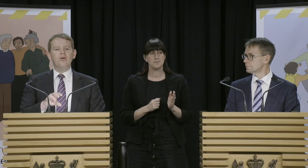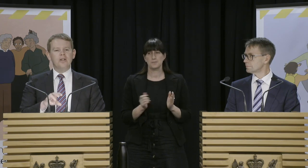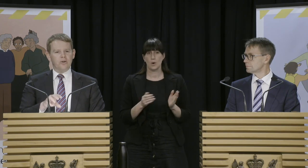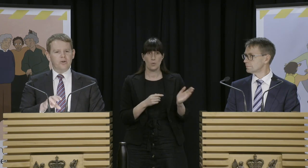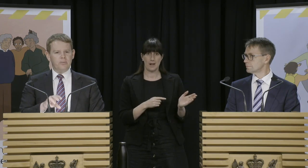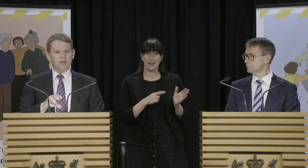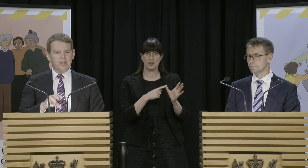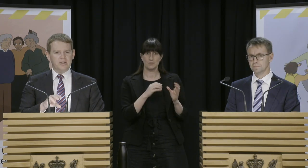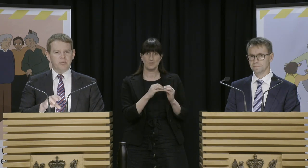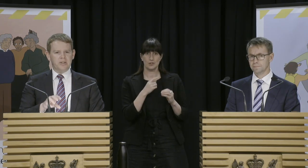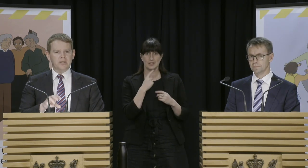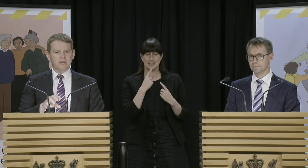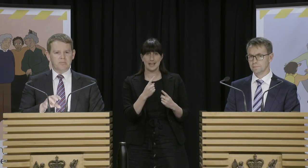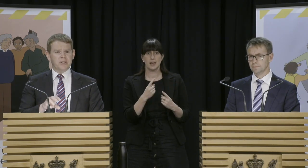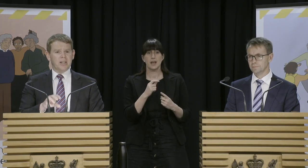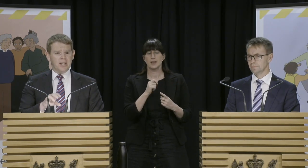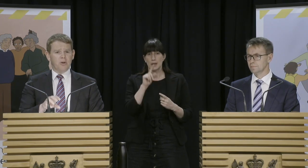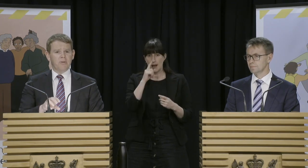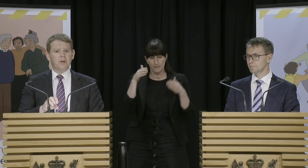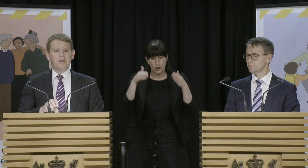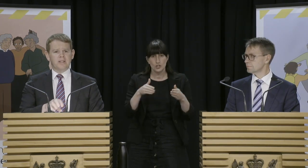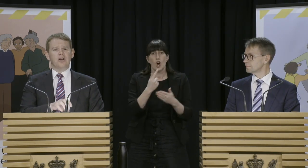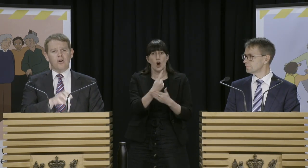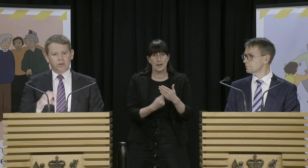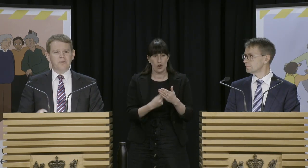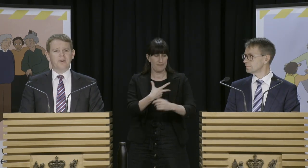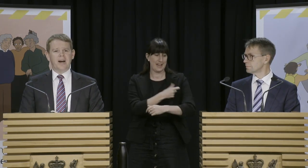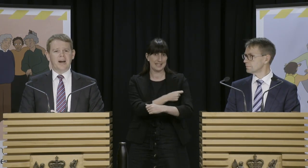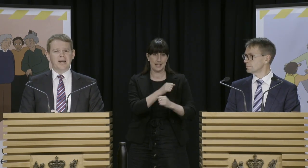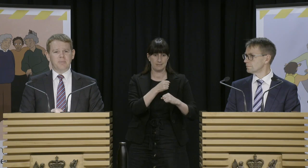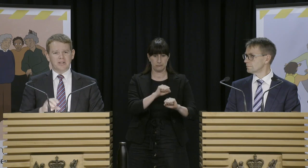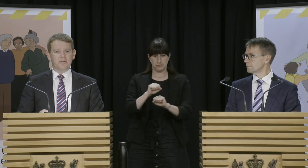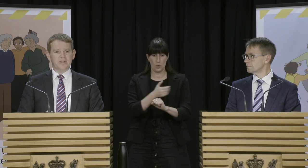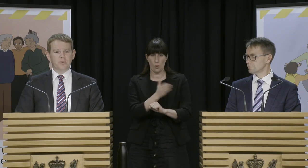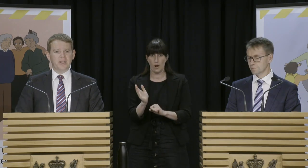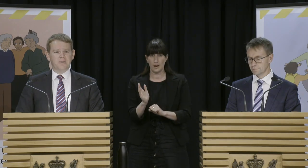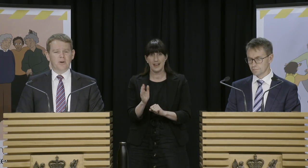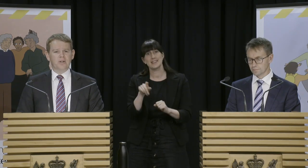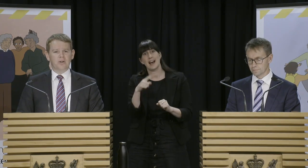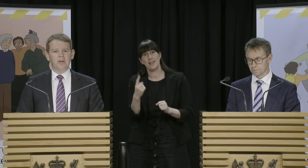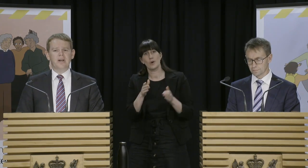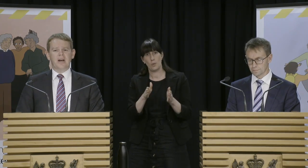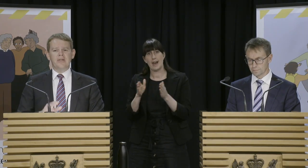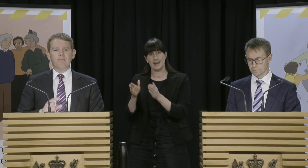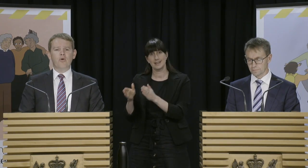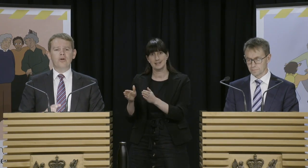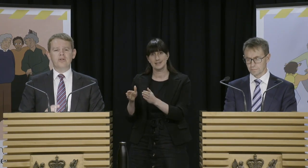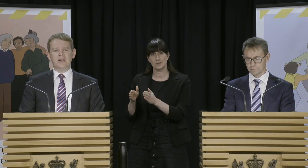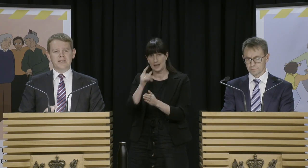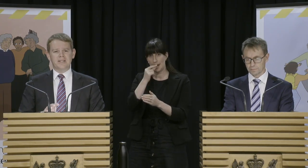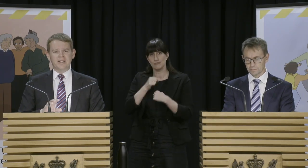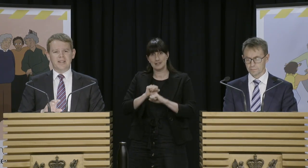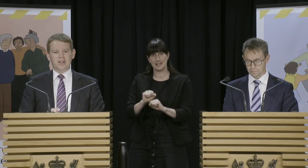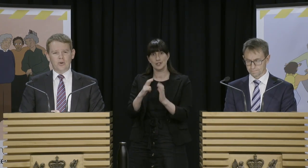focusing only on herd immunity at this point isn't particularly helpful. There's a lot of aspects of this that we need to focus on, and the more